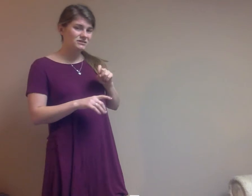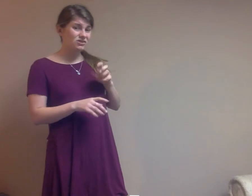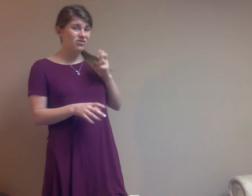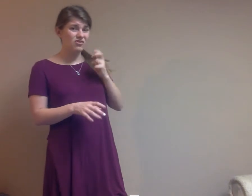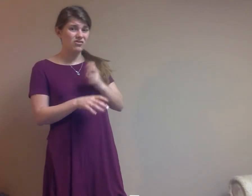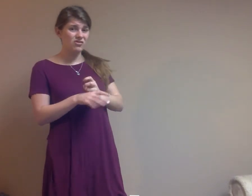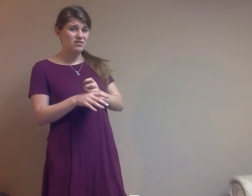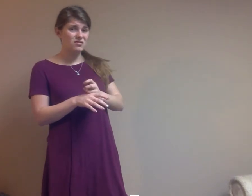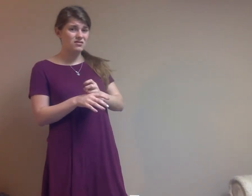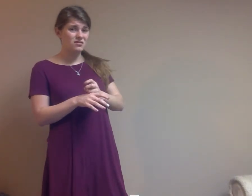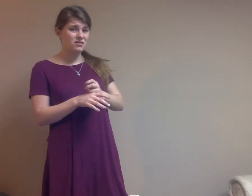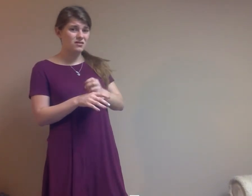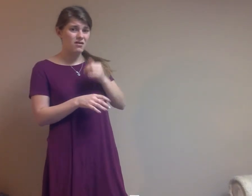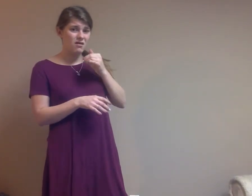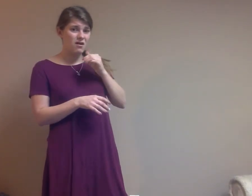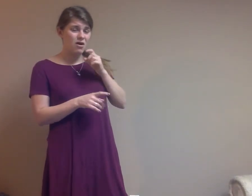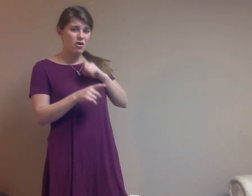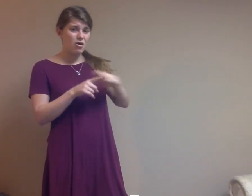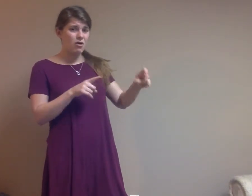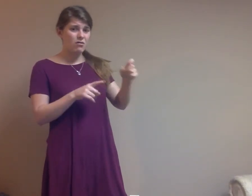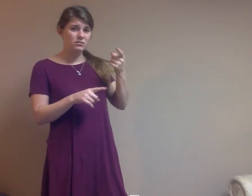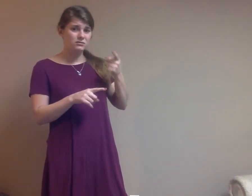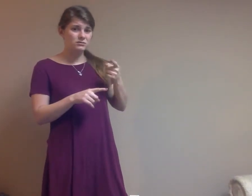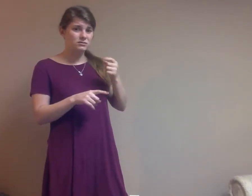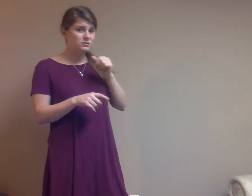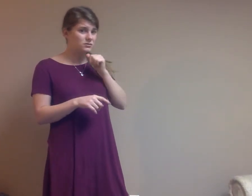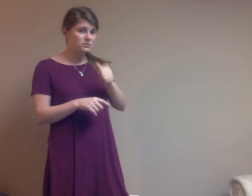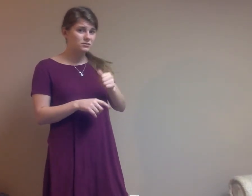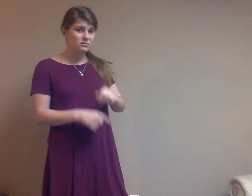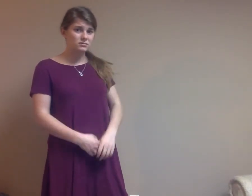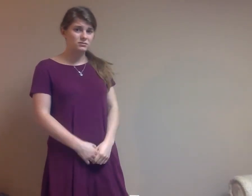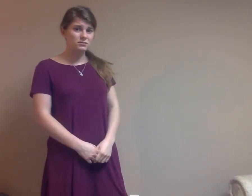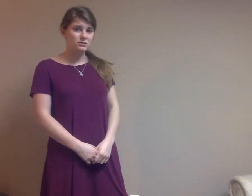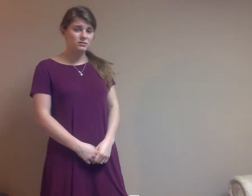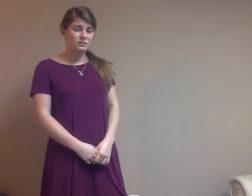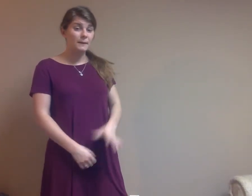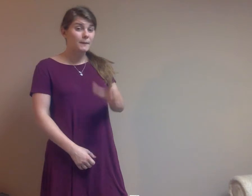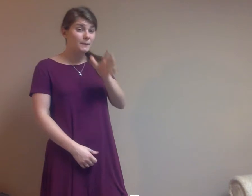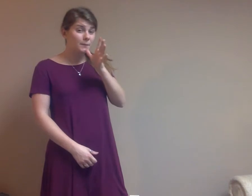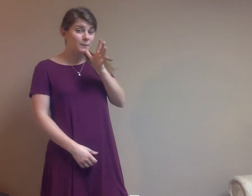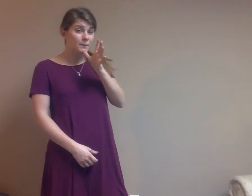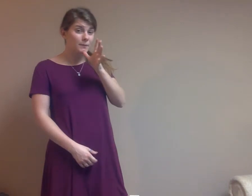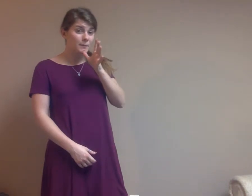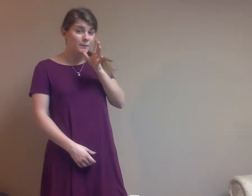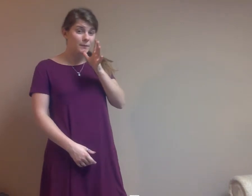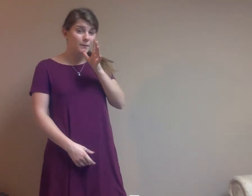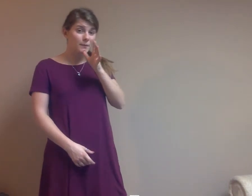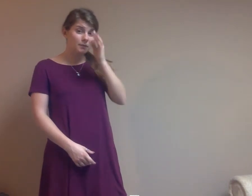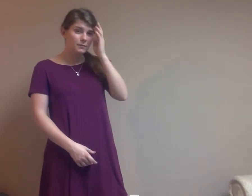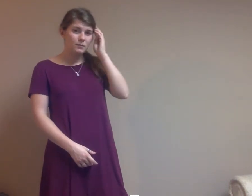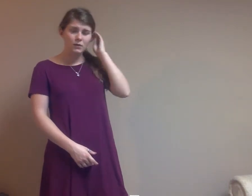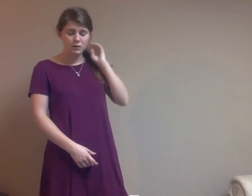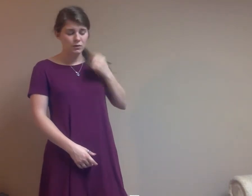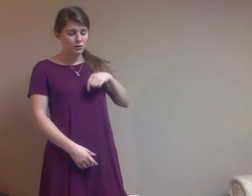even now, we haven't got them the phone cards ready yet. And I think, do they know that we're just, they're on the way and then they can... But I'm just worried